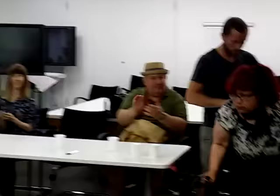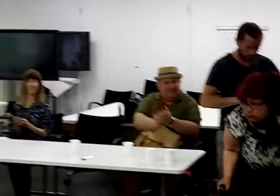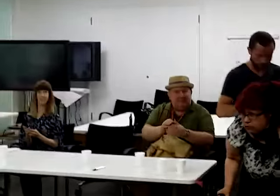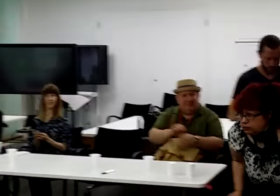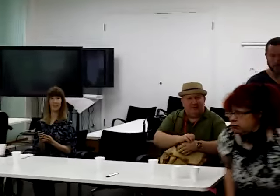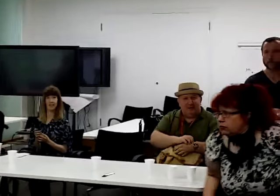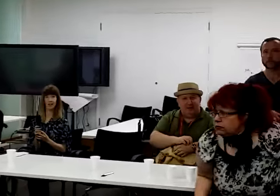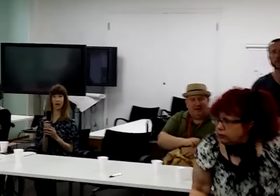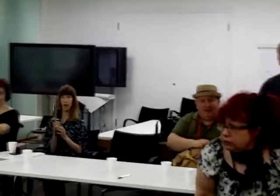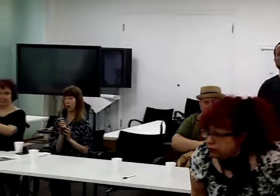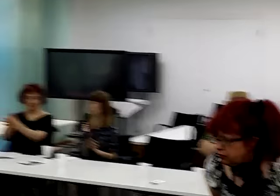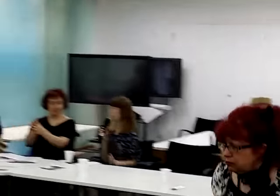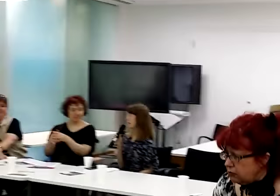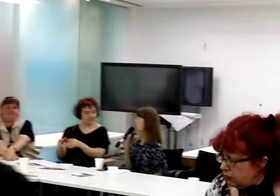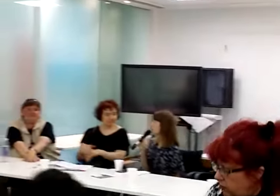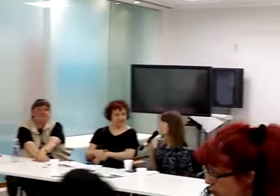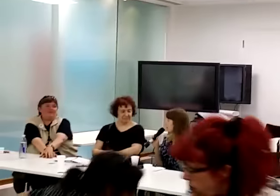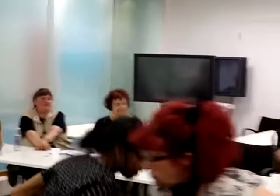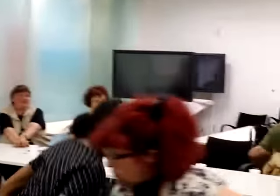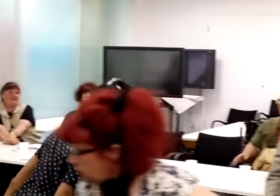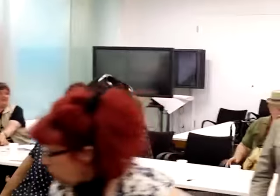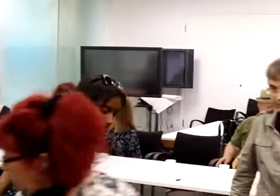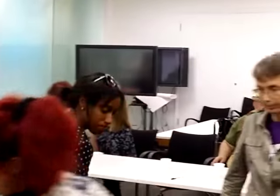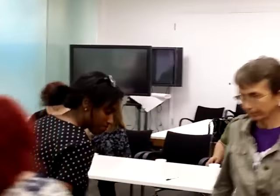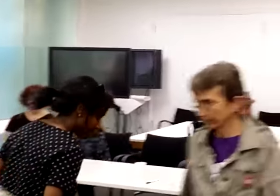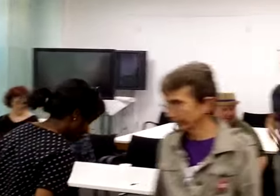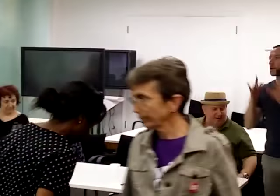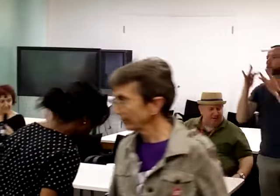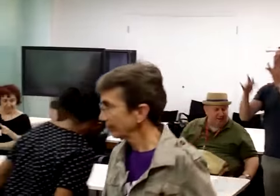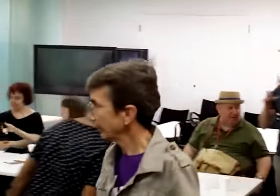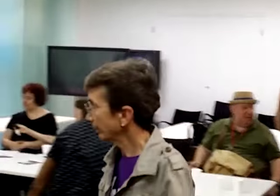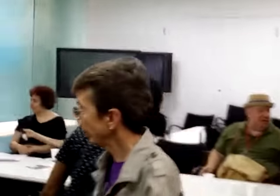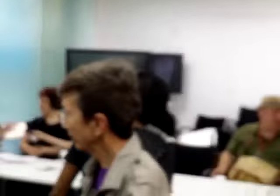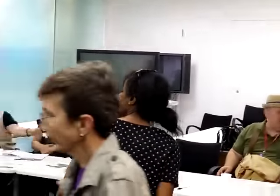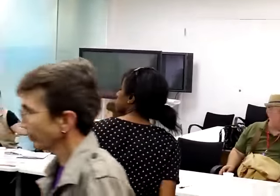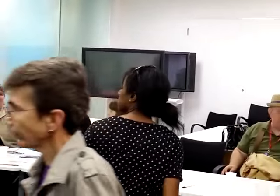Sorry, what's the website address? The website for Deepak is...